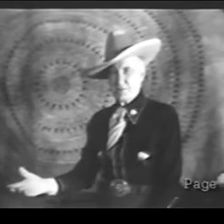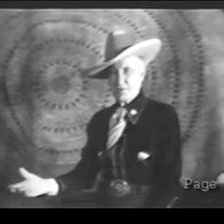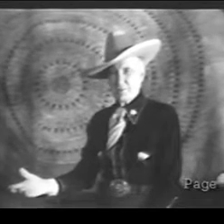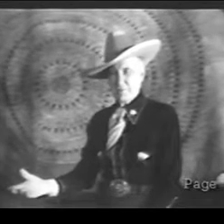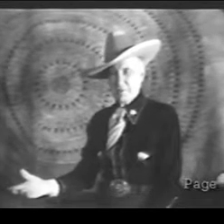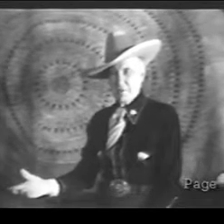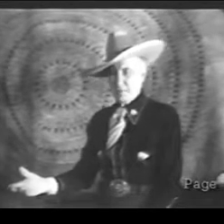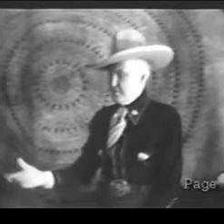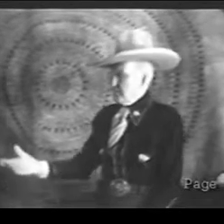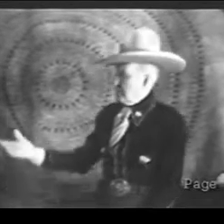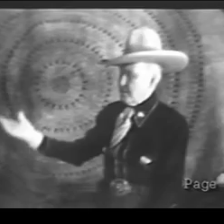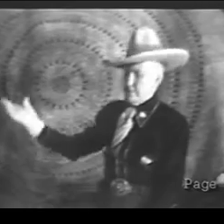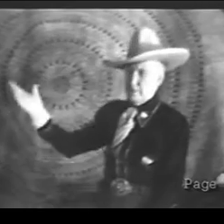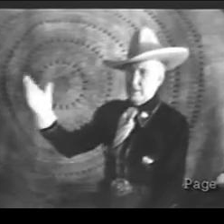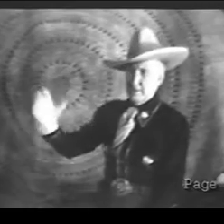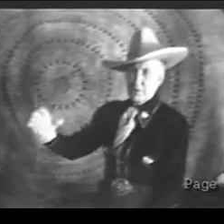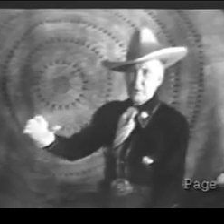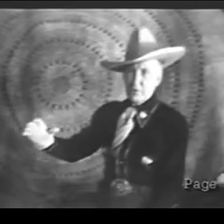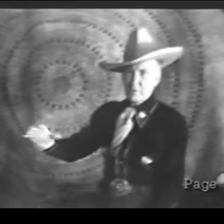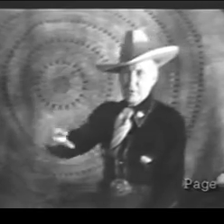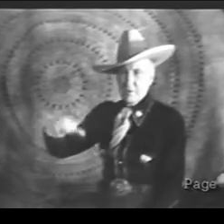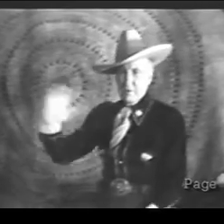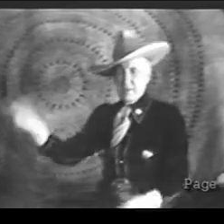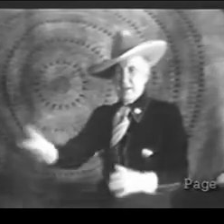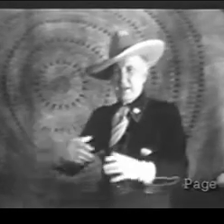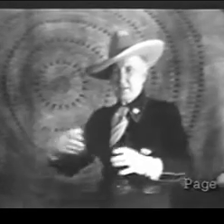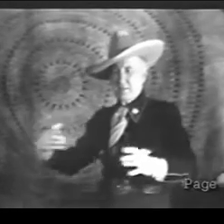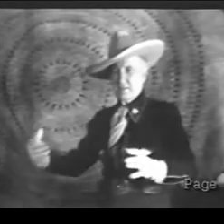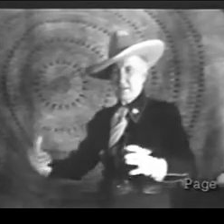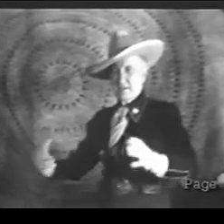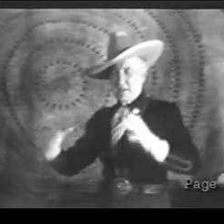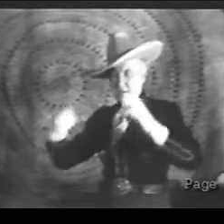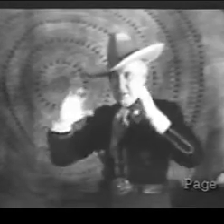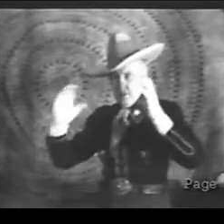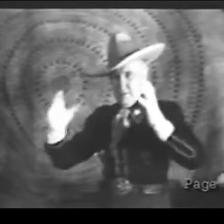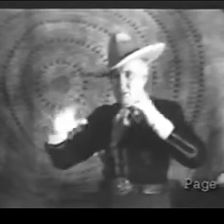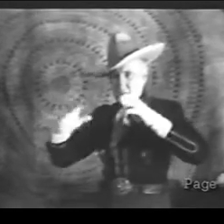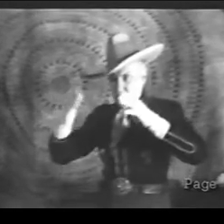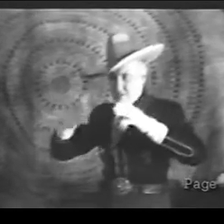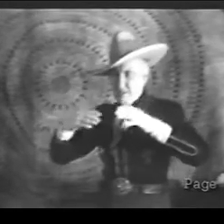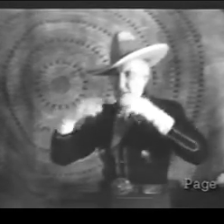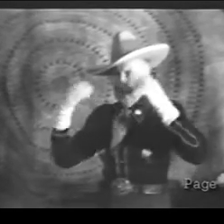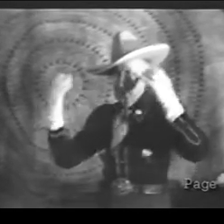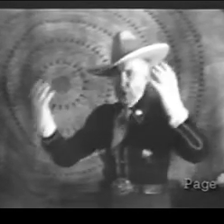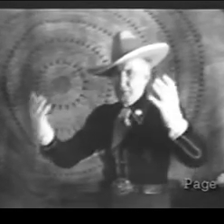sort. They would sometimes take the whole head of the buffalo and take out the inside, take out the skin, the hide off